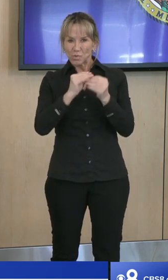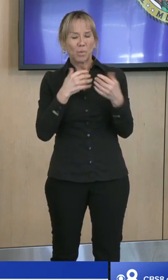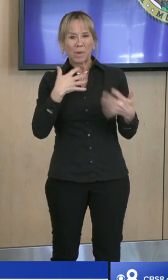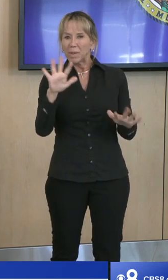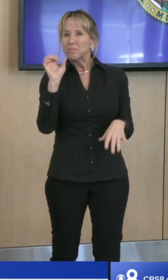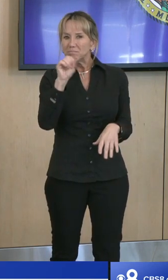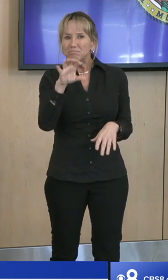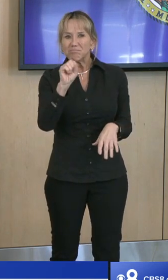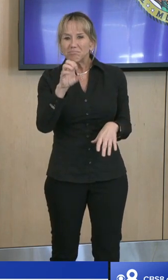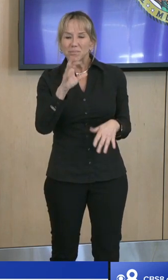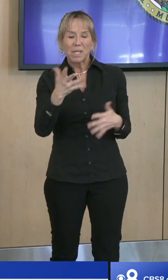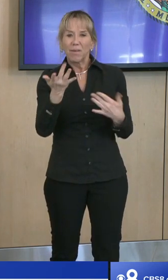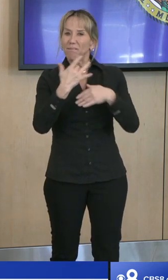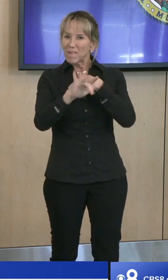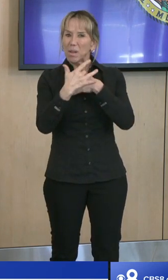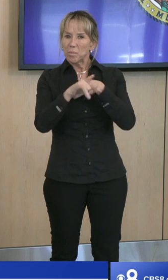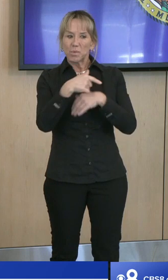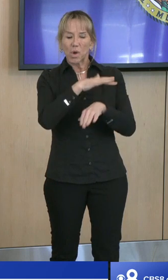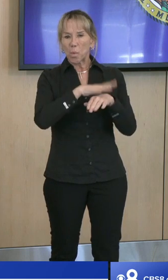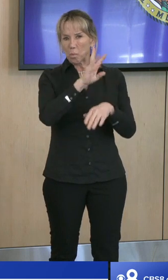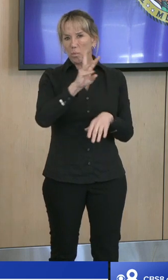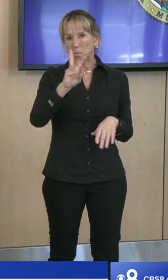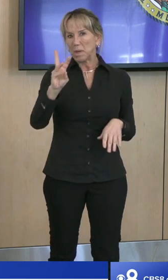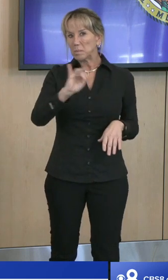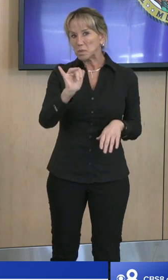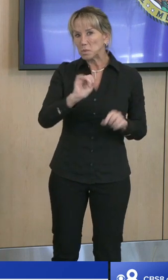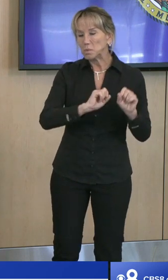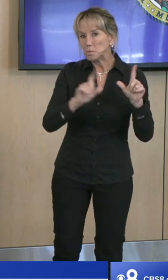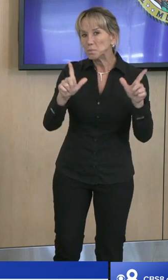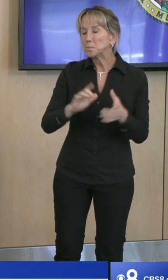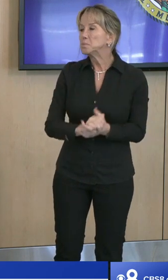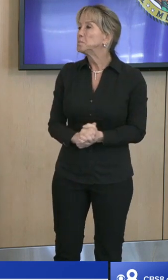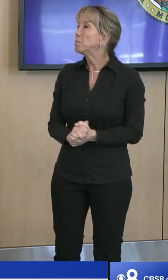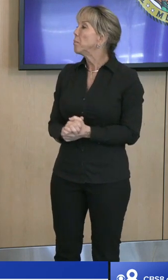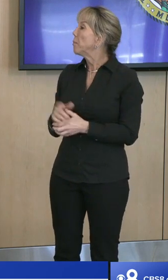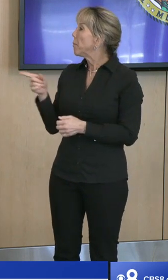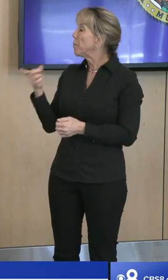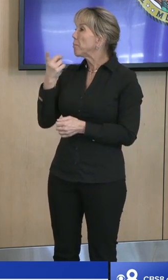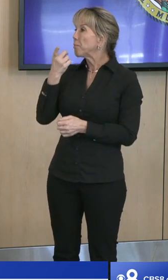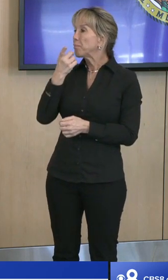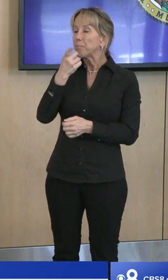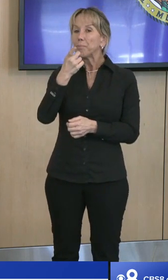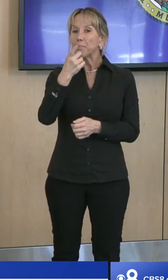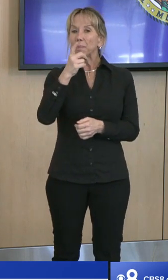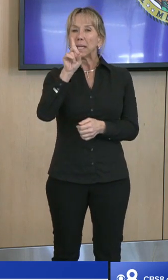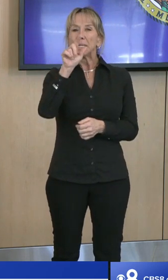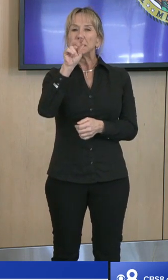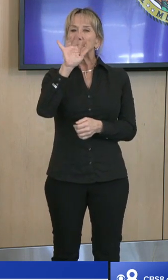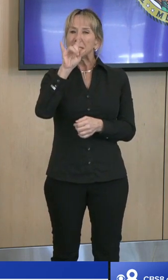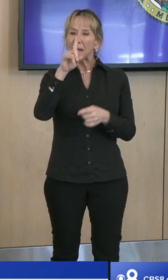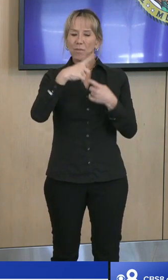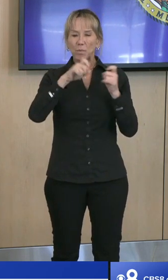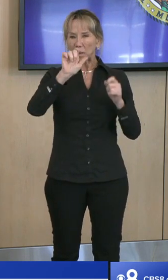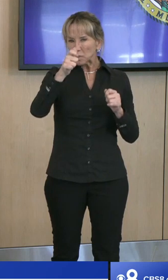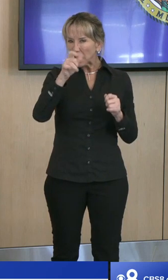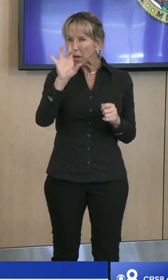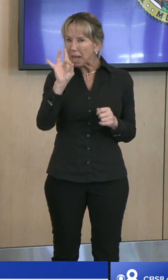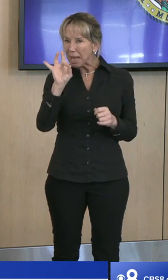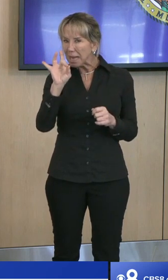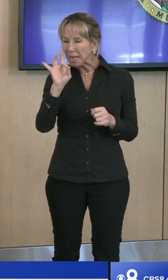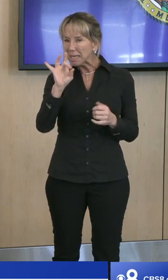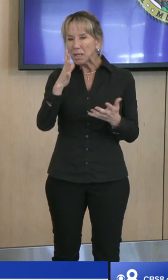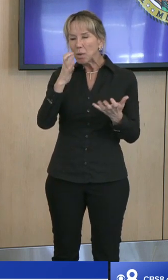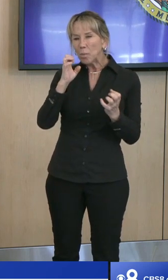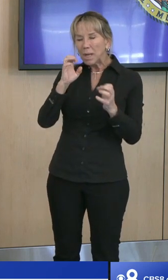that number out, and it's available on our website. Thank you. And Dr. Yes. David from Channel 8 is trying to clarify.